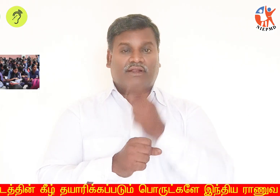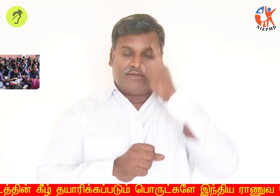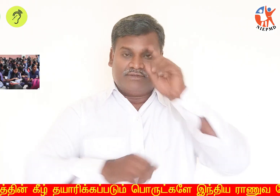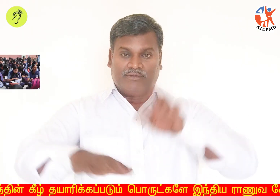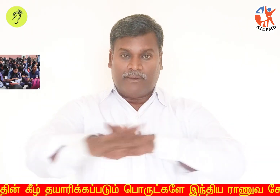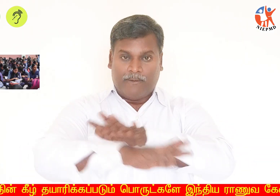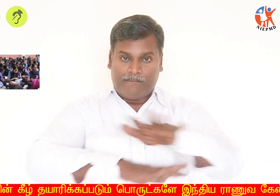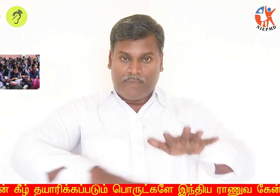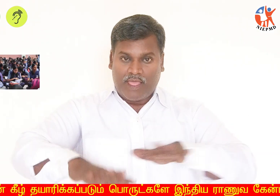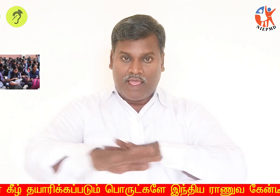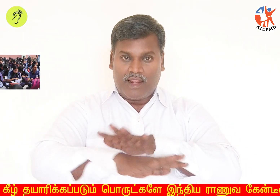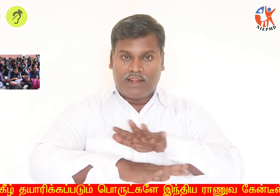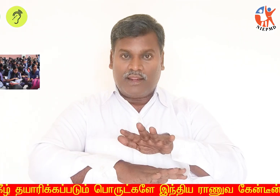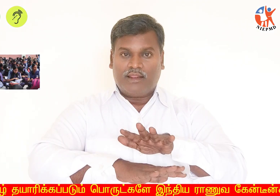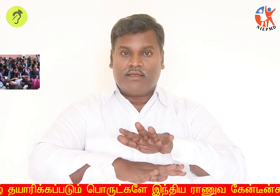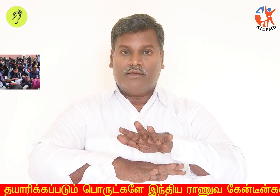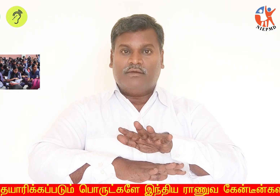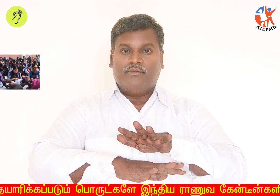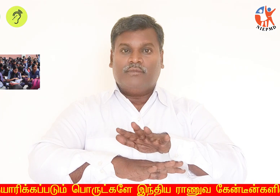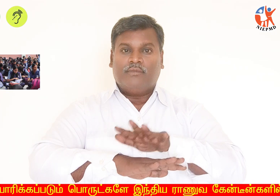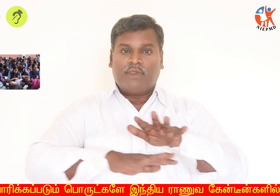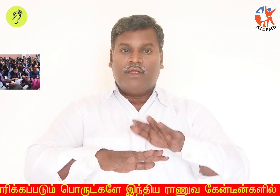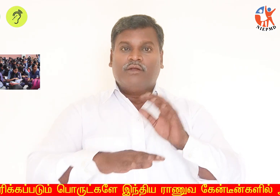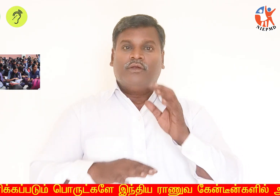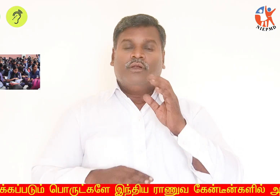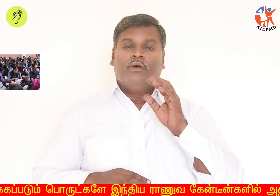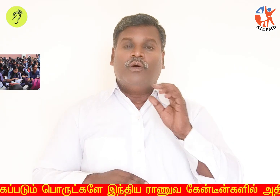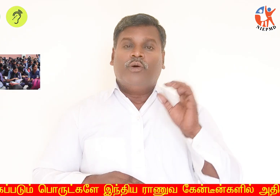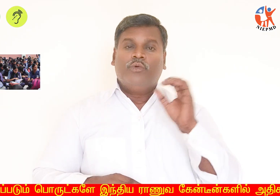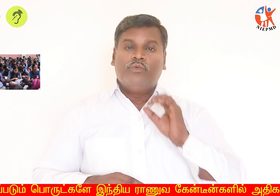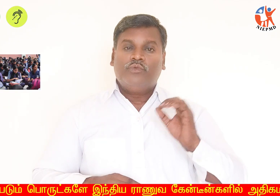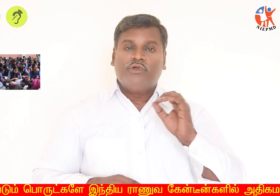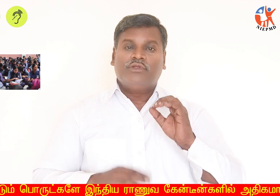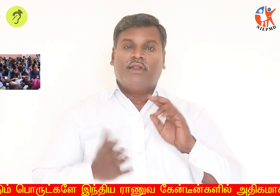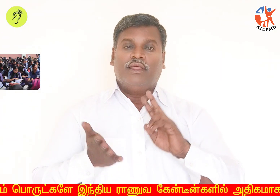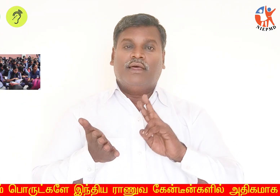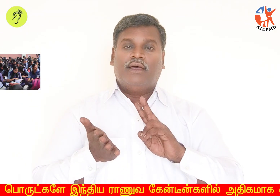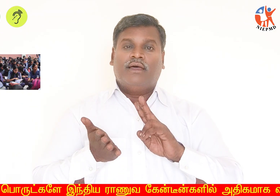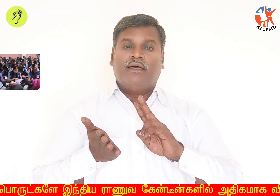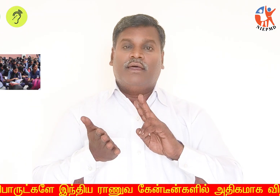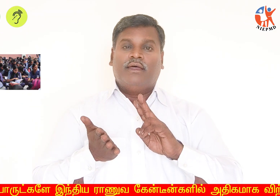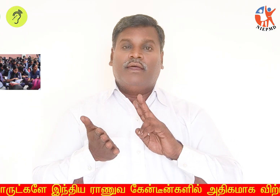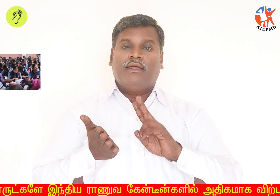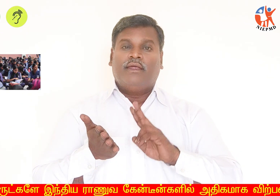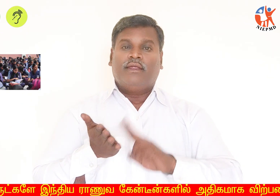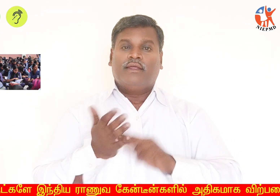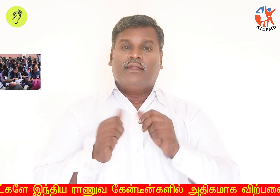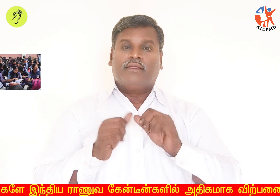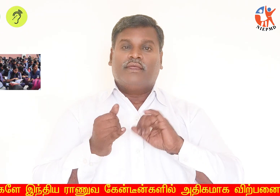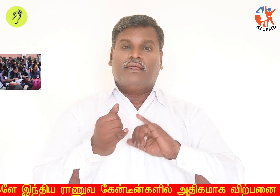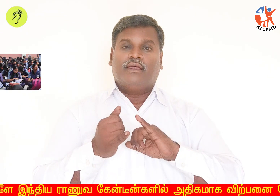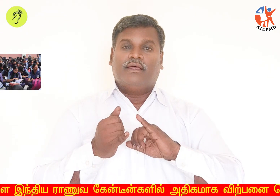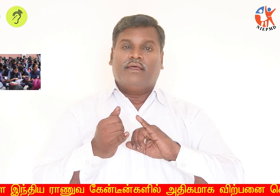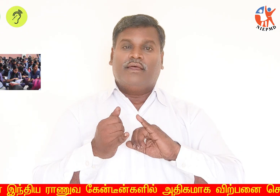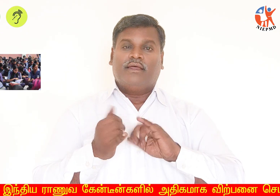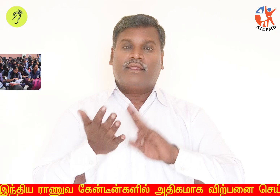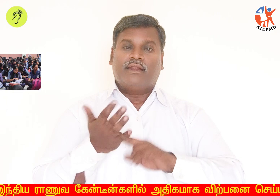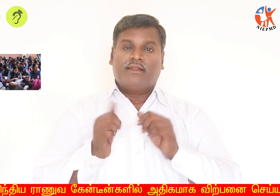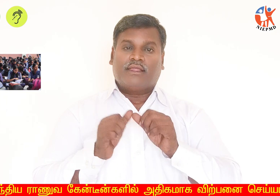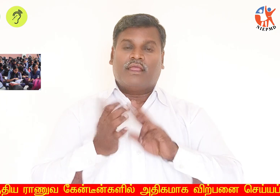the tamilnadu government planning to organize non-muthalwan uyarvikkupadi program across state to enroll